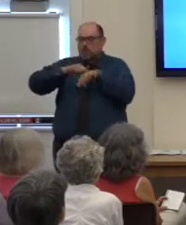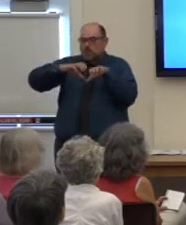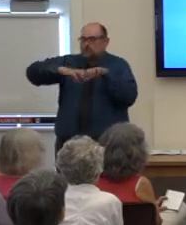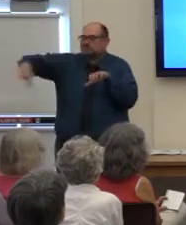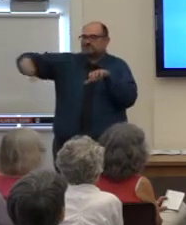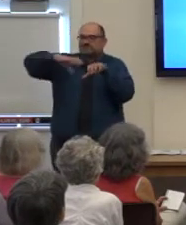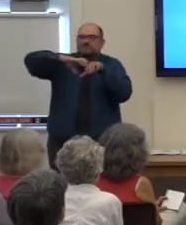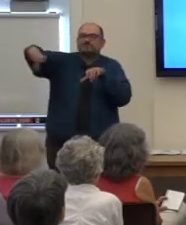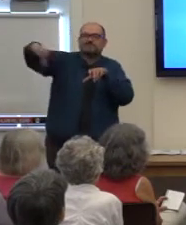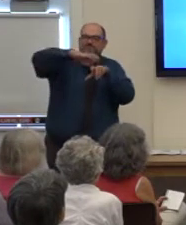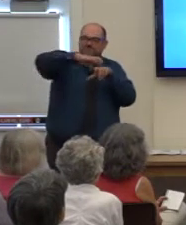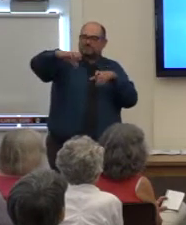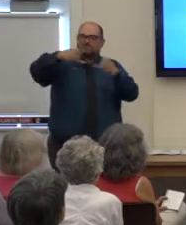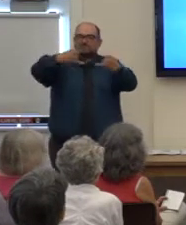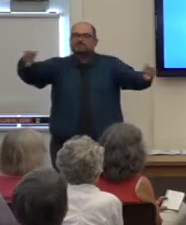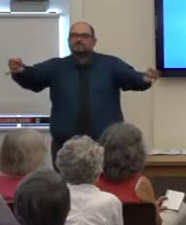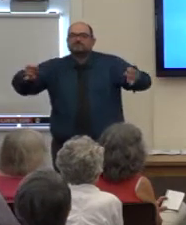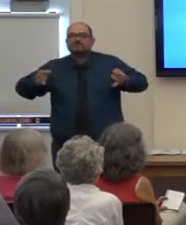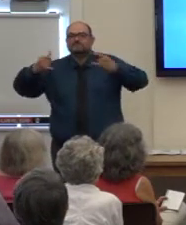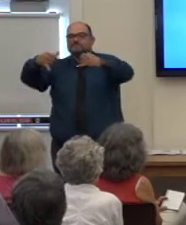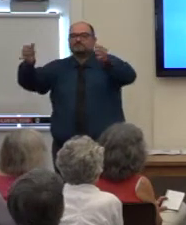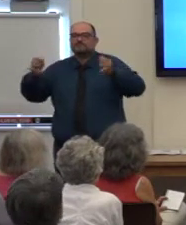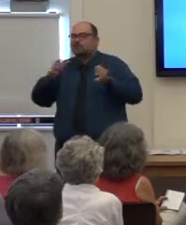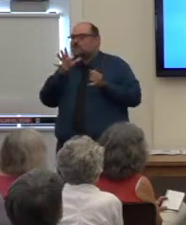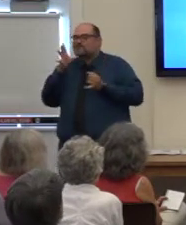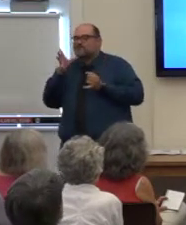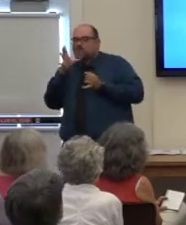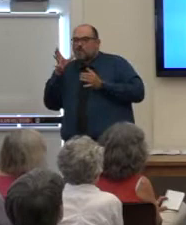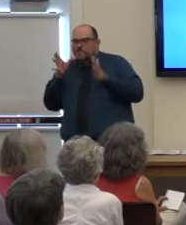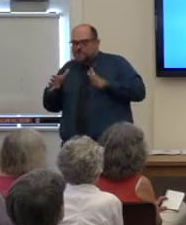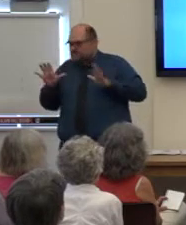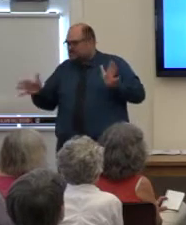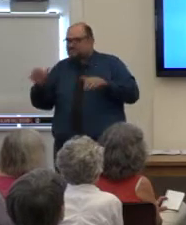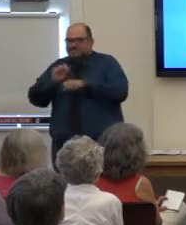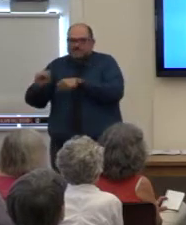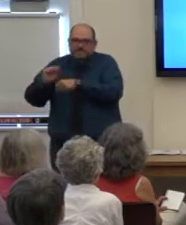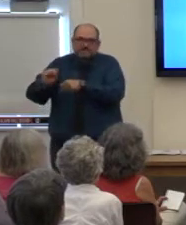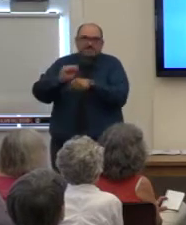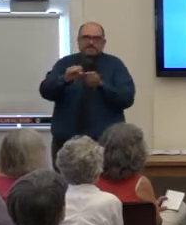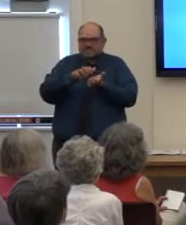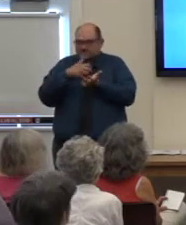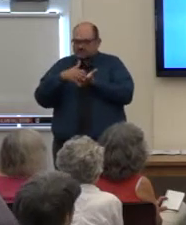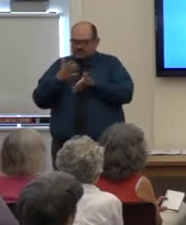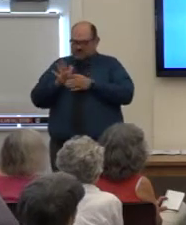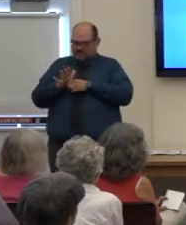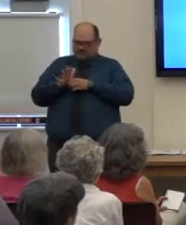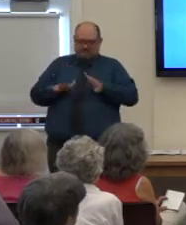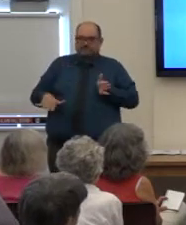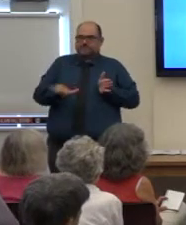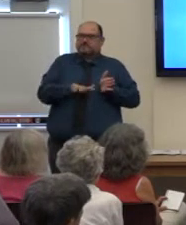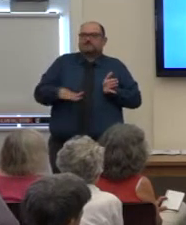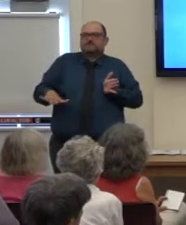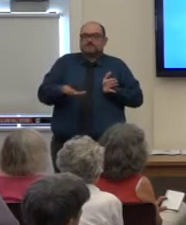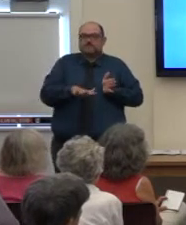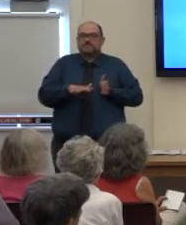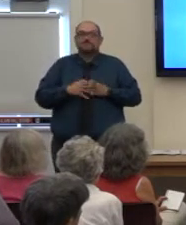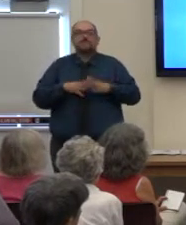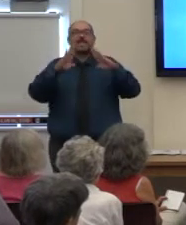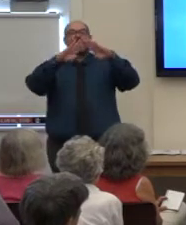ground by farmers trying to scrape a living from the glacial soil. Houses isolated from one